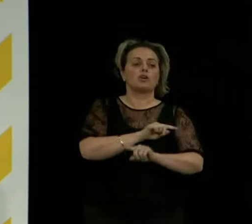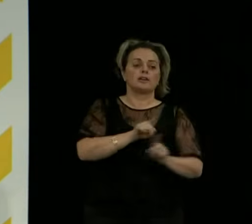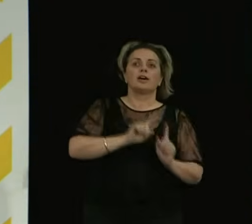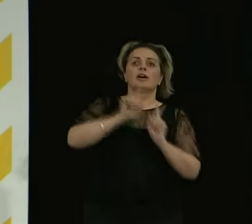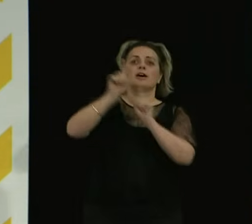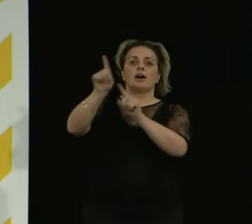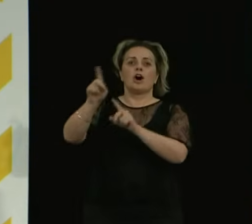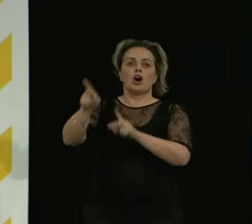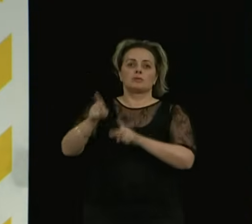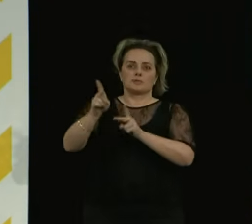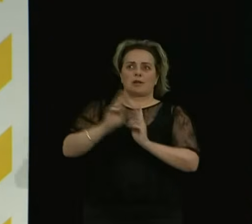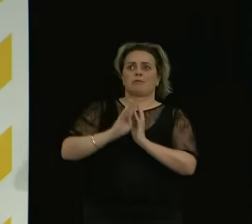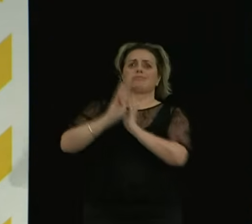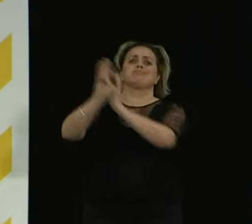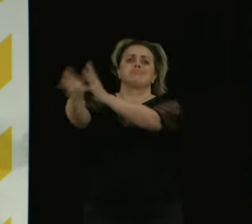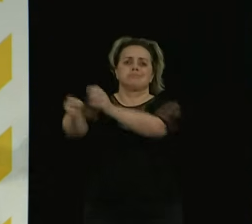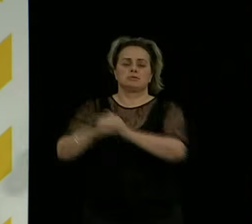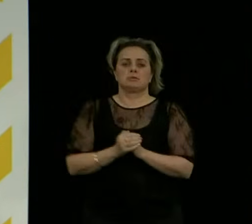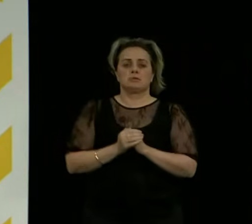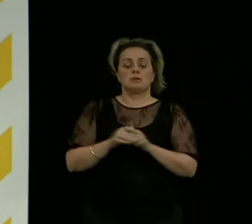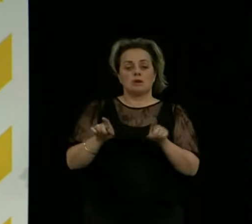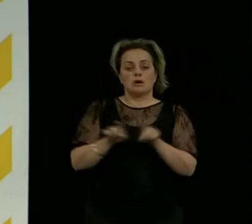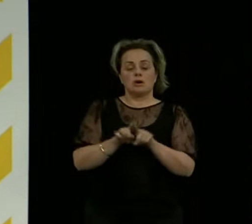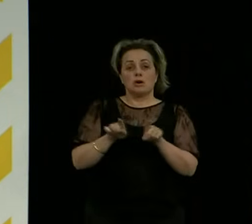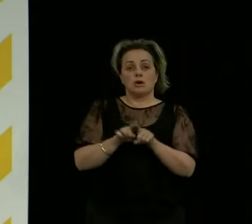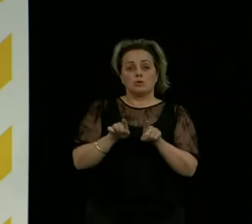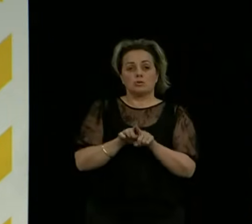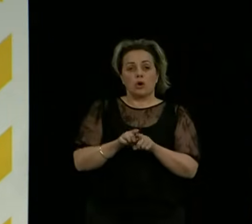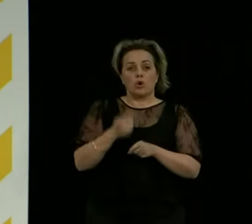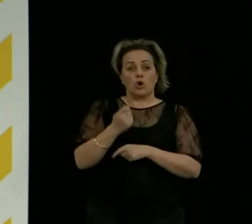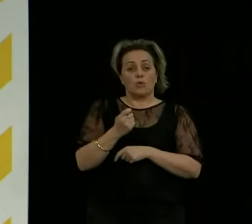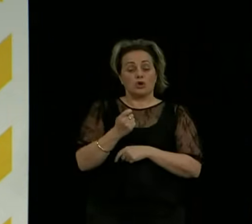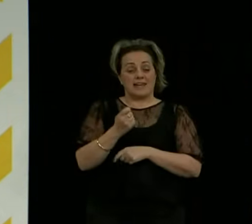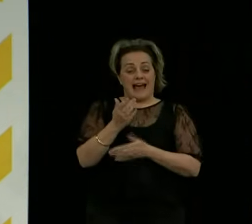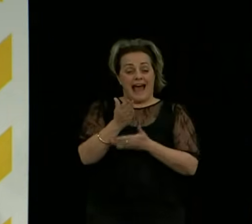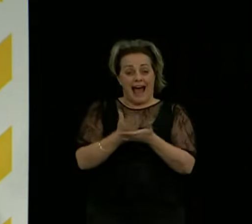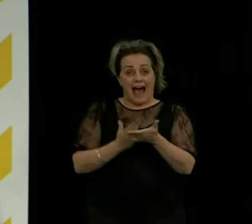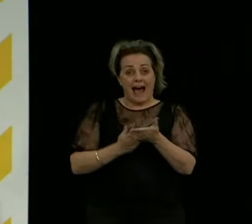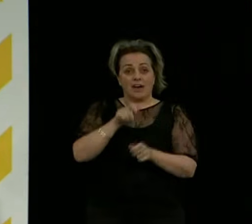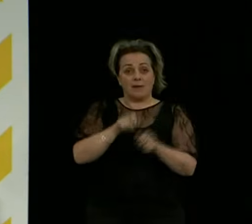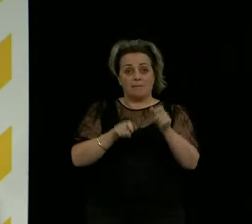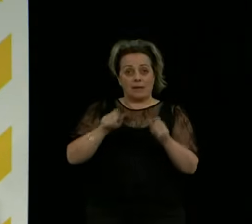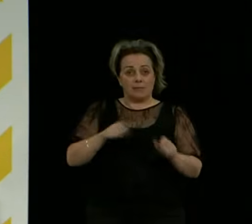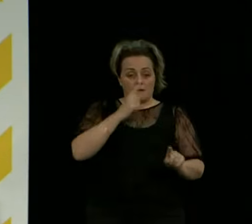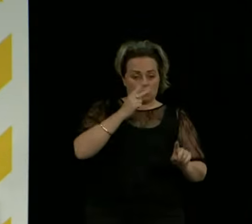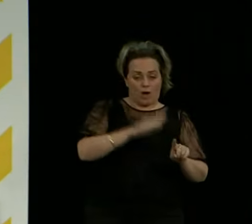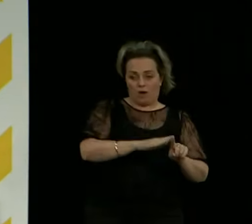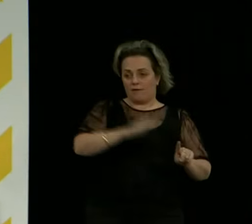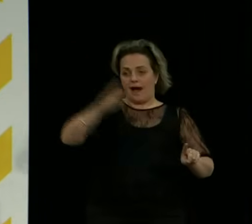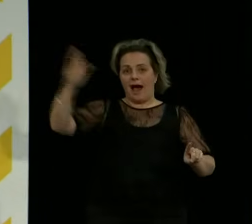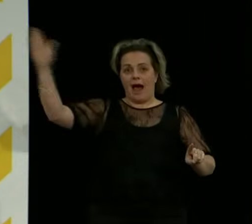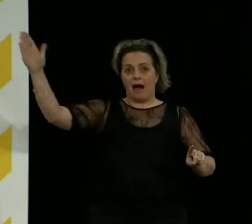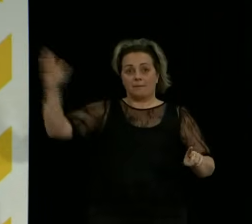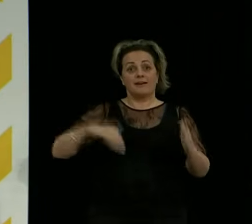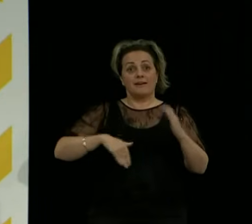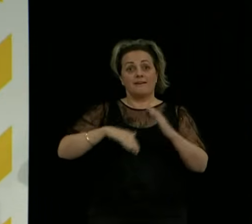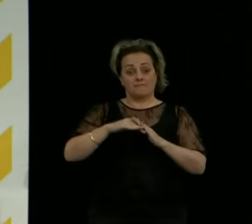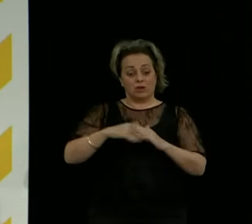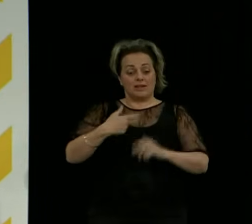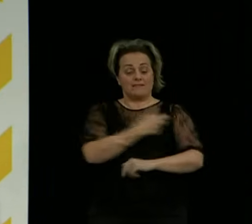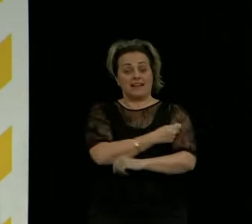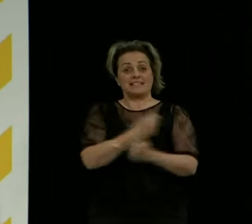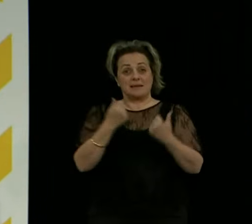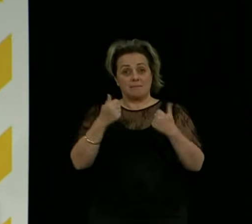terms of actual cases in our outbreak, whilst nearly 50% of eligible New Zealanders are now fully